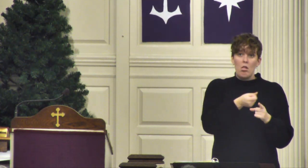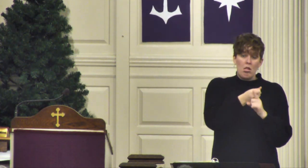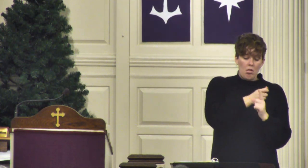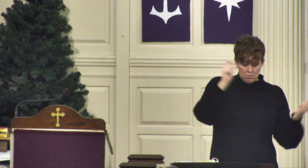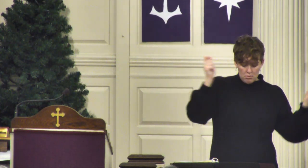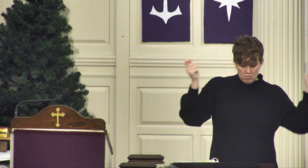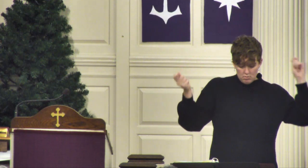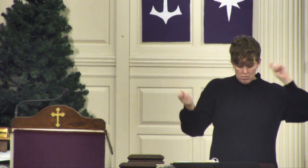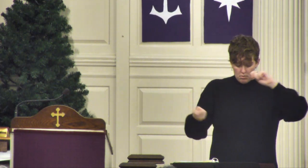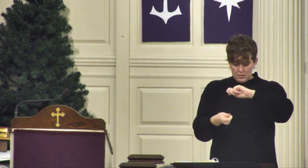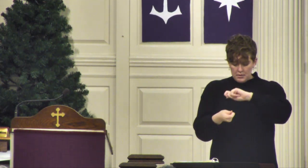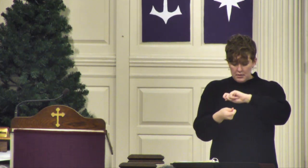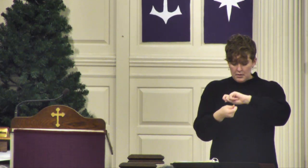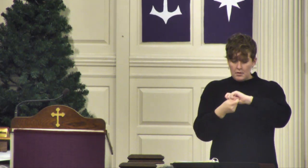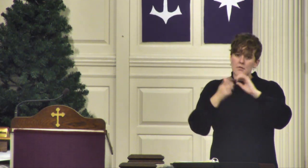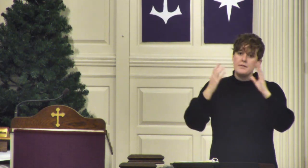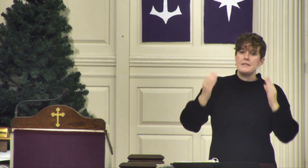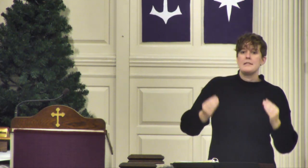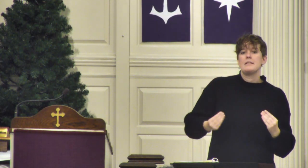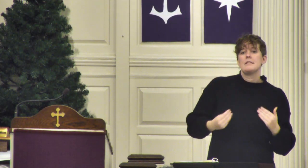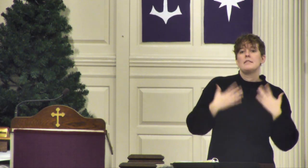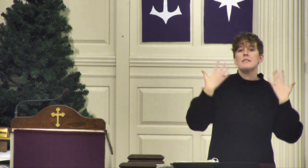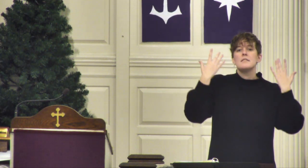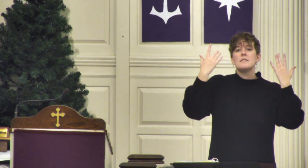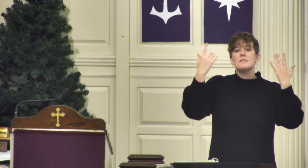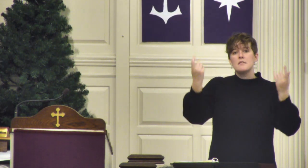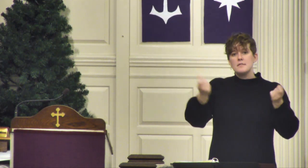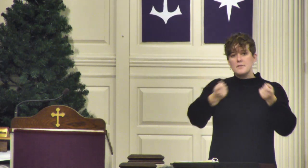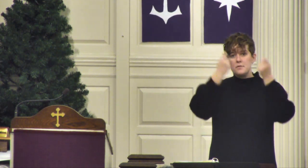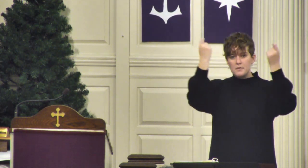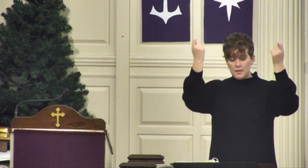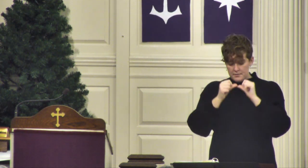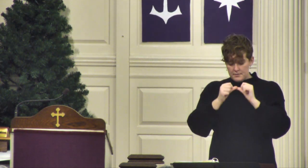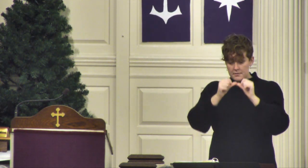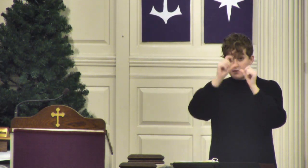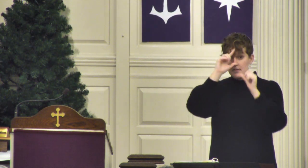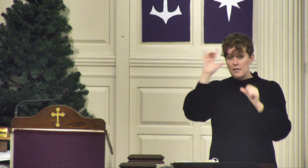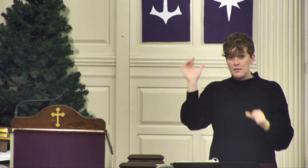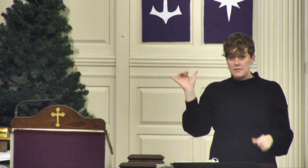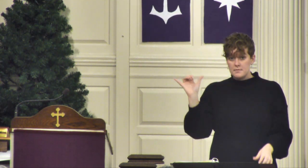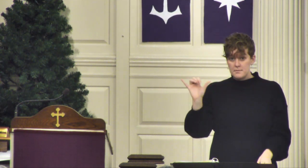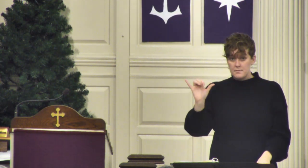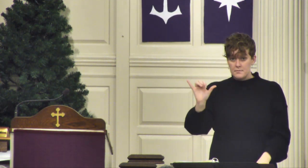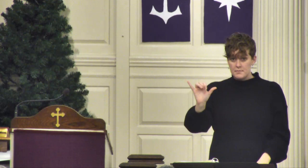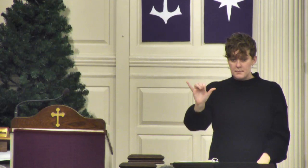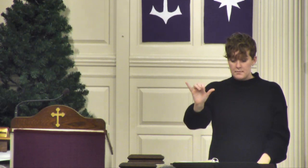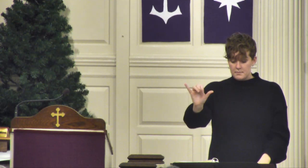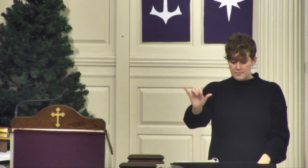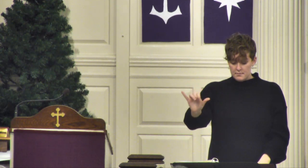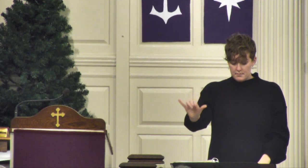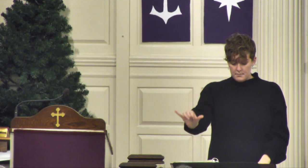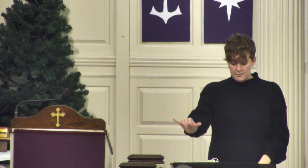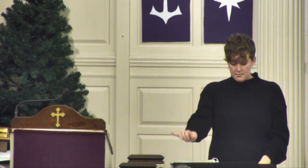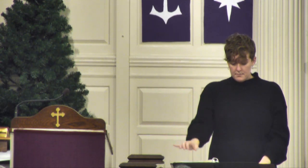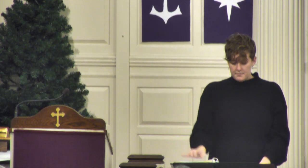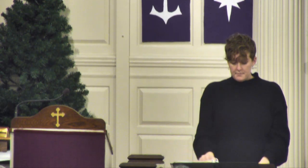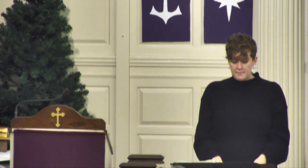her pining sadness into ever-springing gladness.